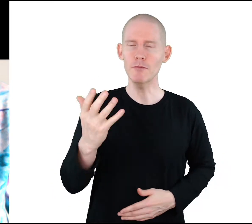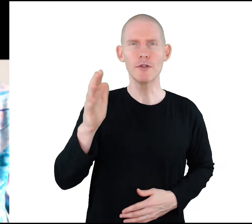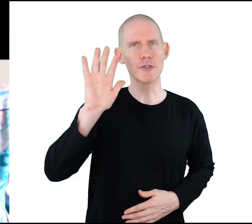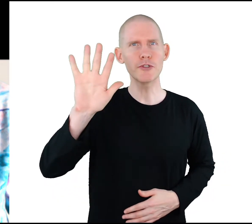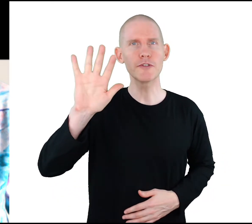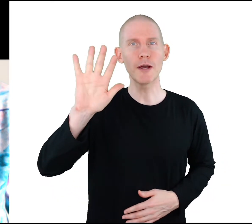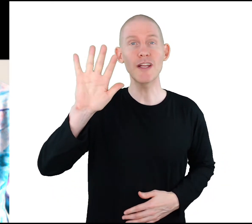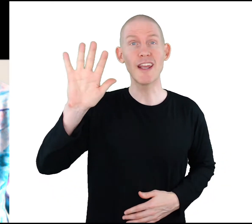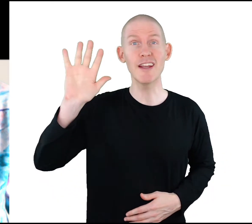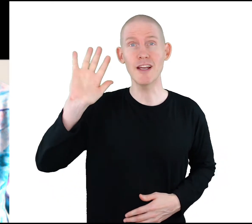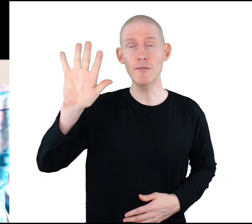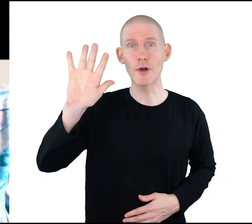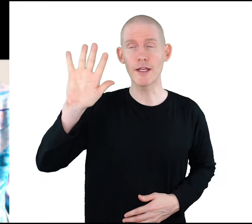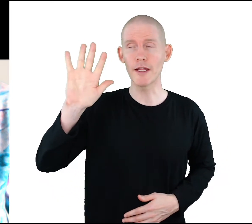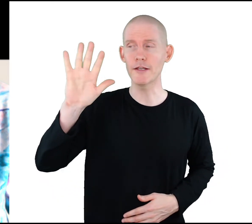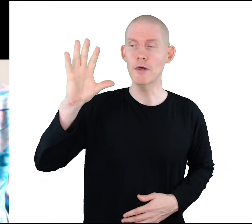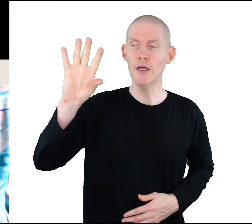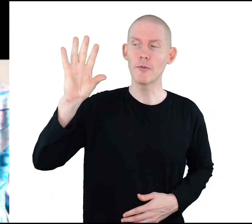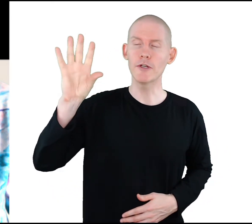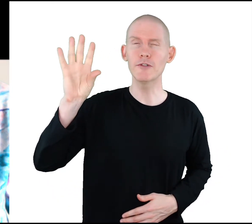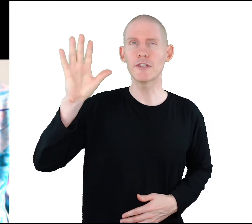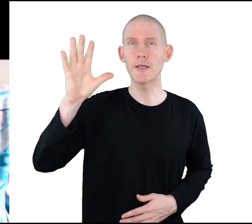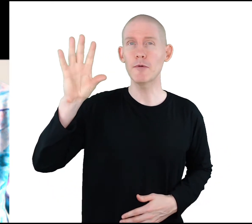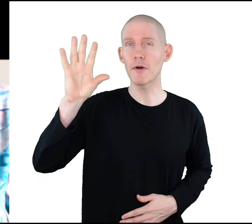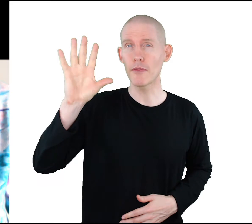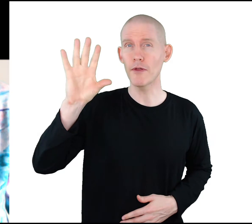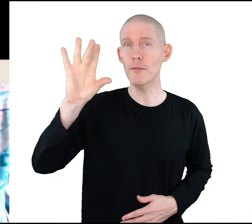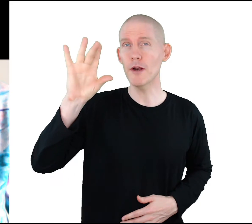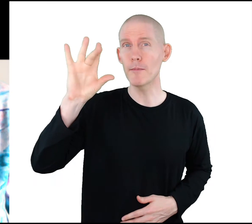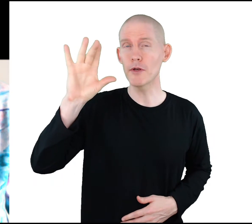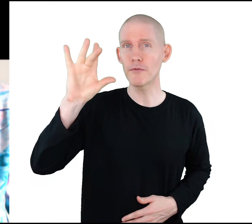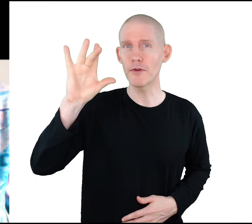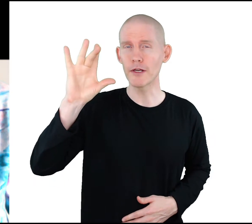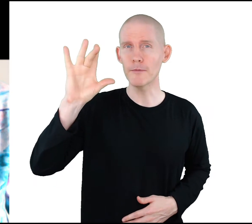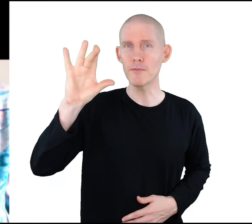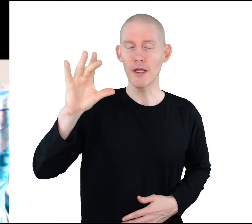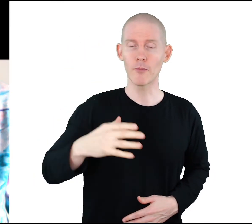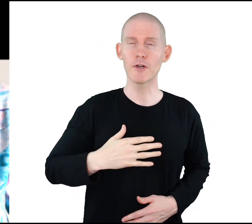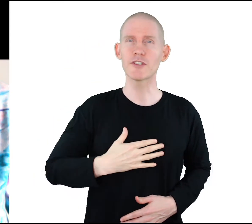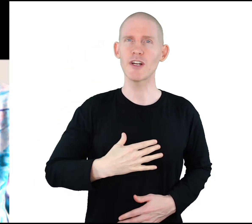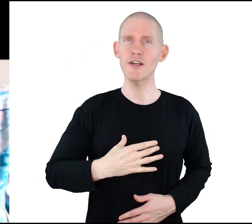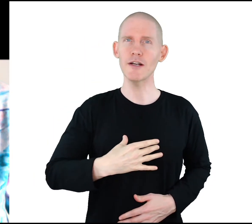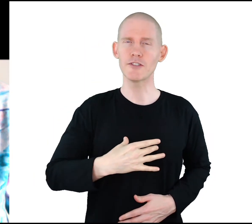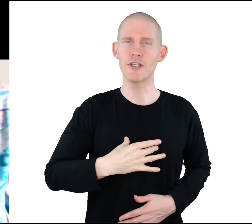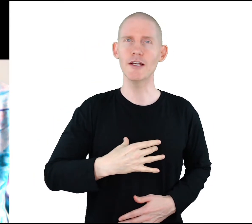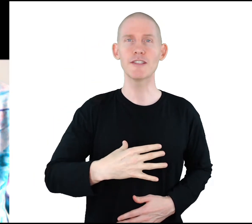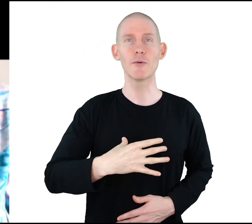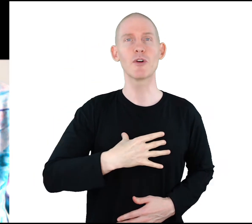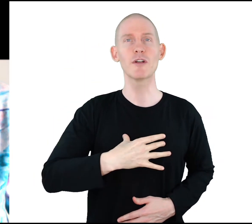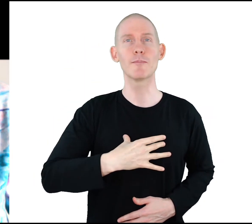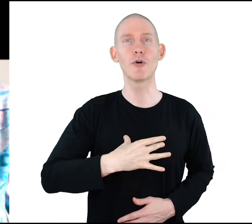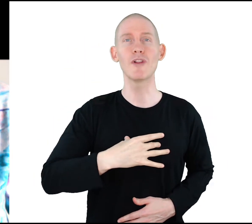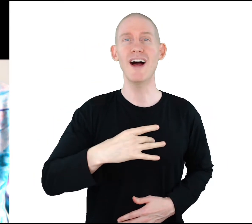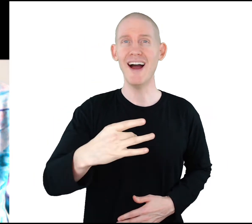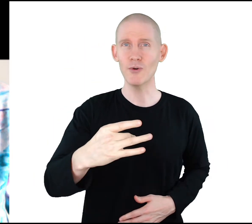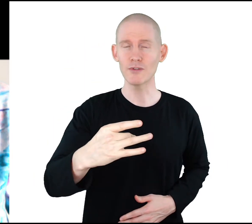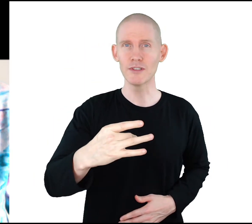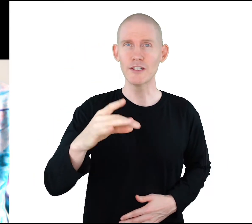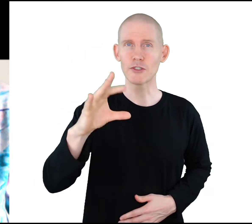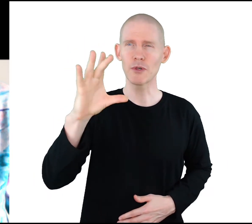use your dominant hand. I'm right-handed. We're going to use the tip of our thumb and our middle finger, and we're going to start at our chest and we're going to pull out. So we're going to